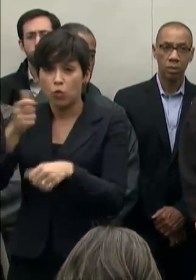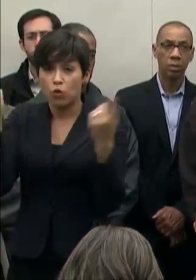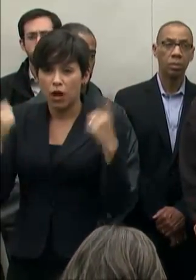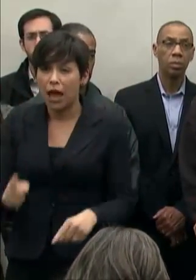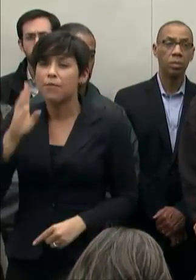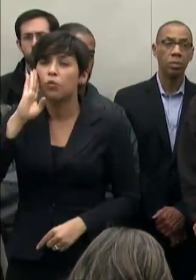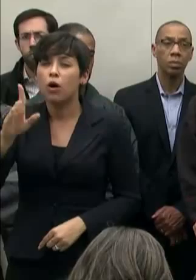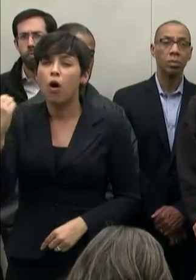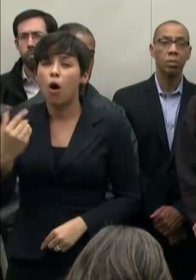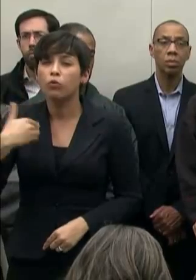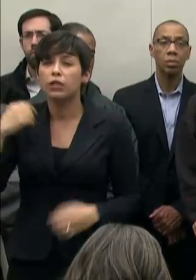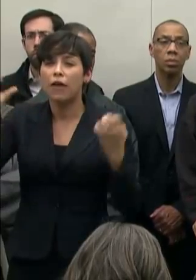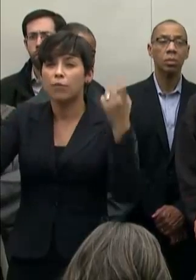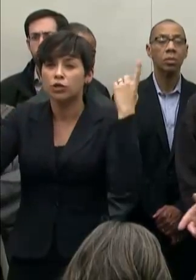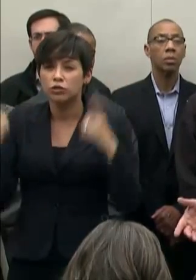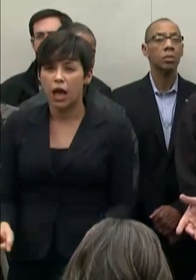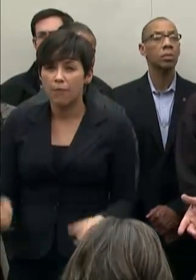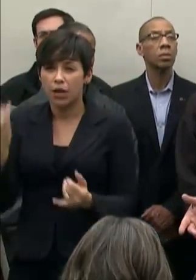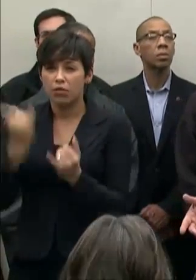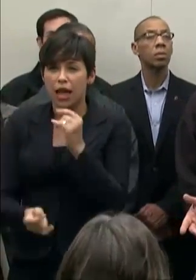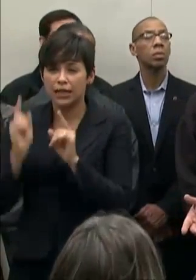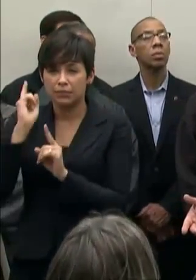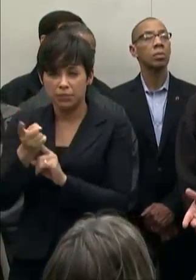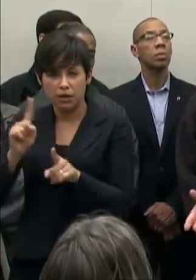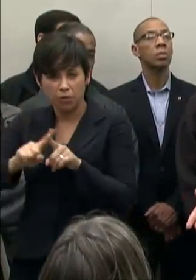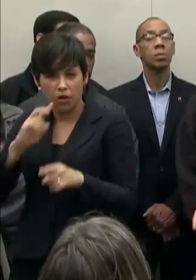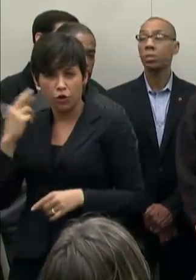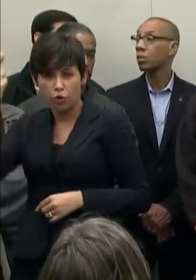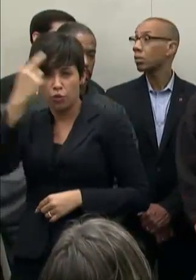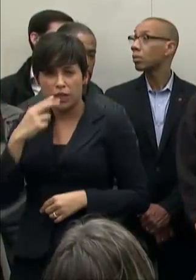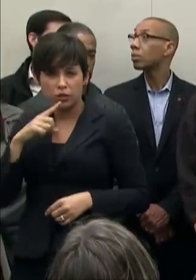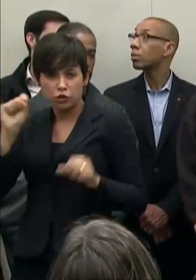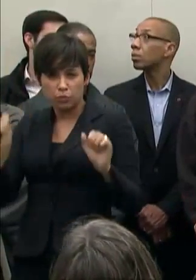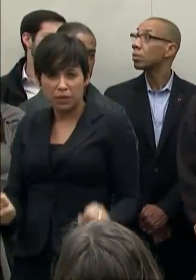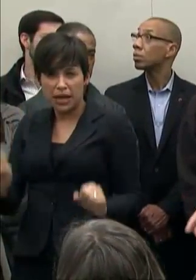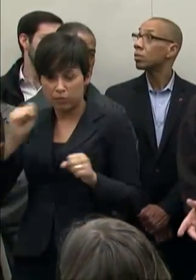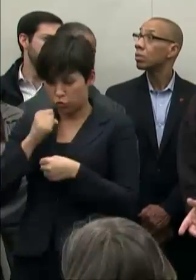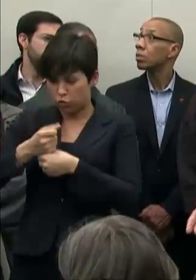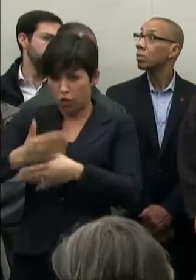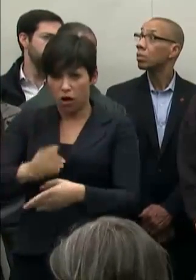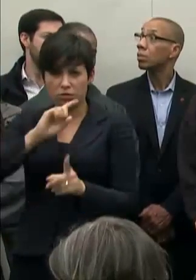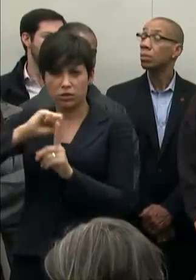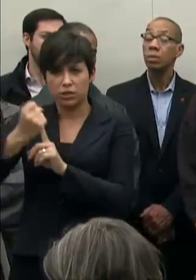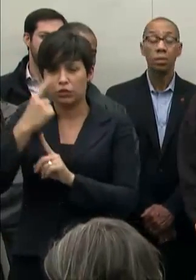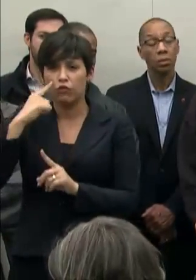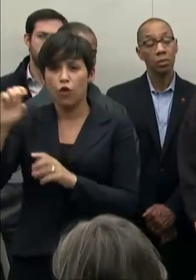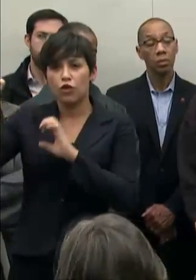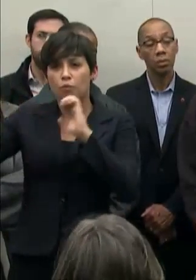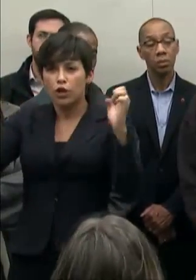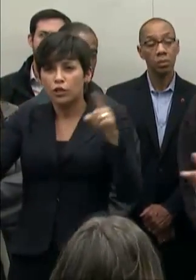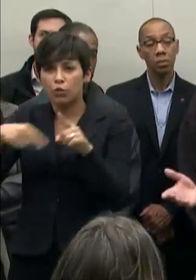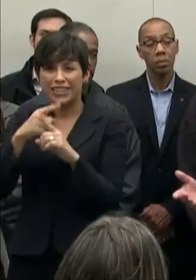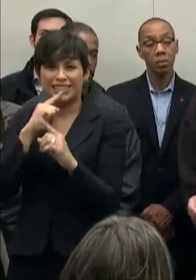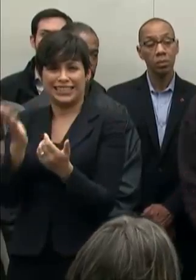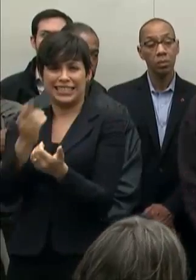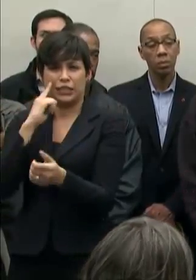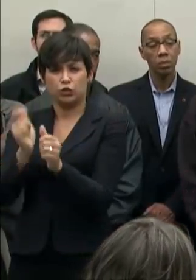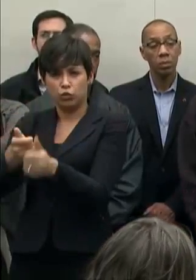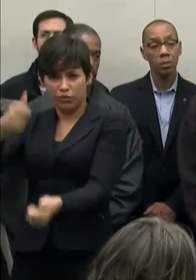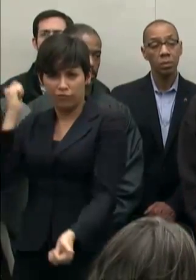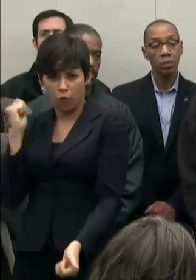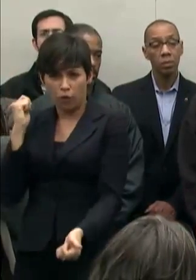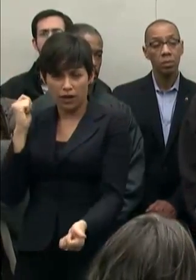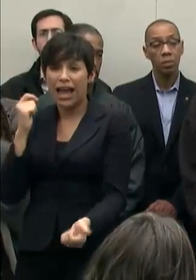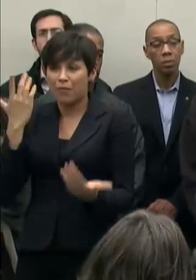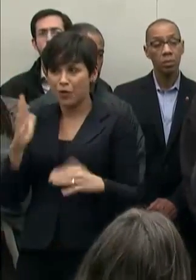be emergencies, but there's no reason to create the conditions for emergencies when it's relatively easy to avoid them, and you have the